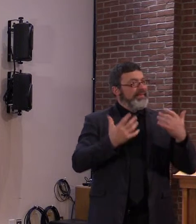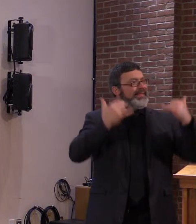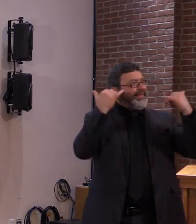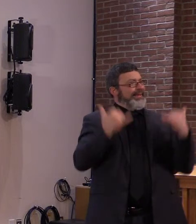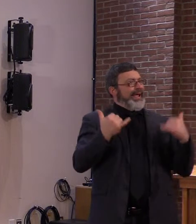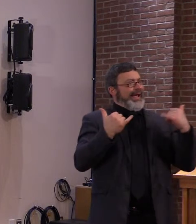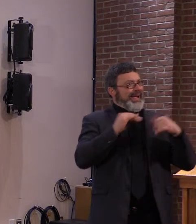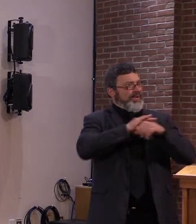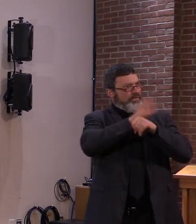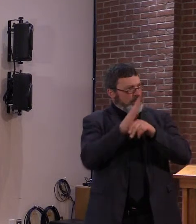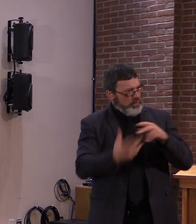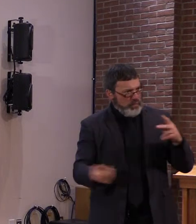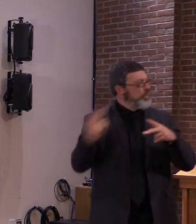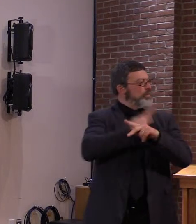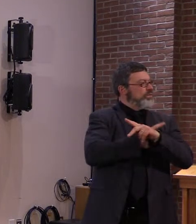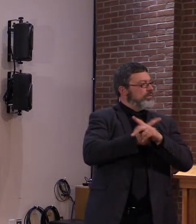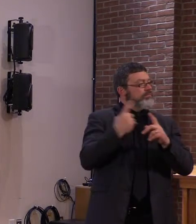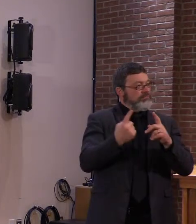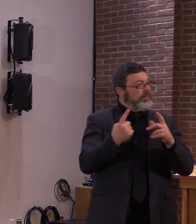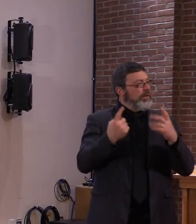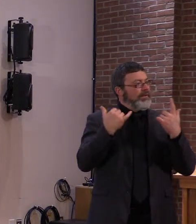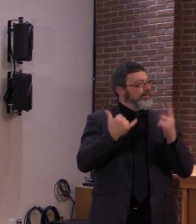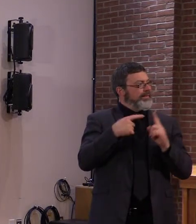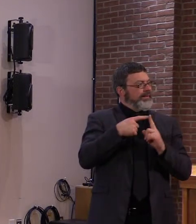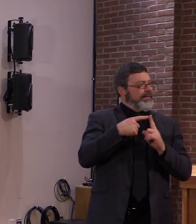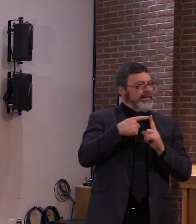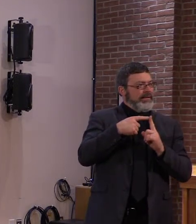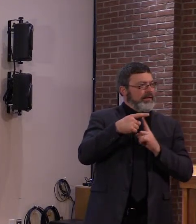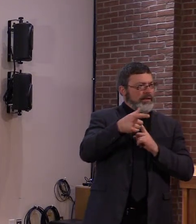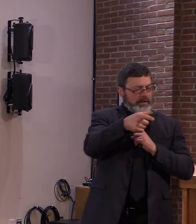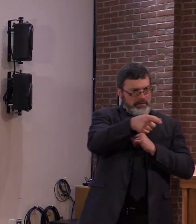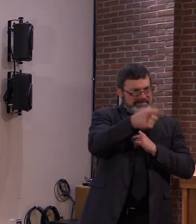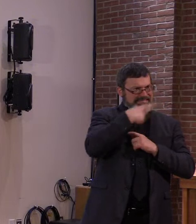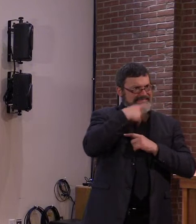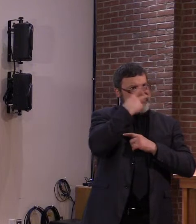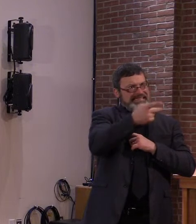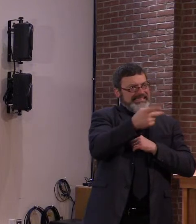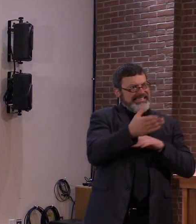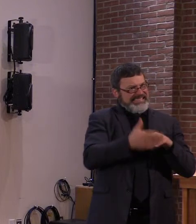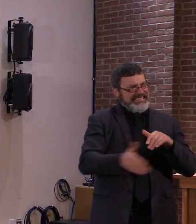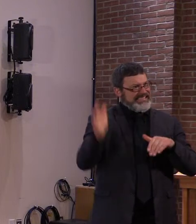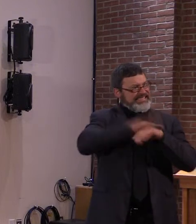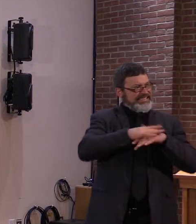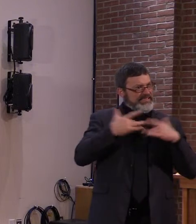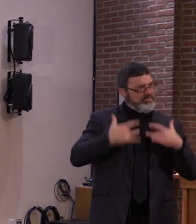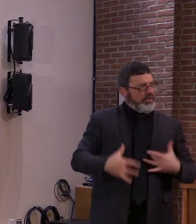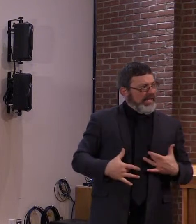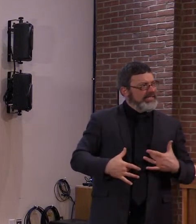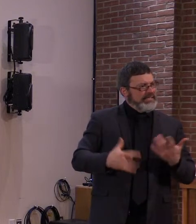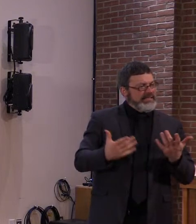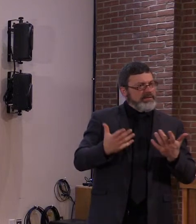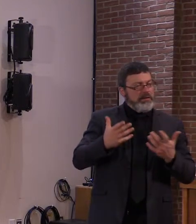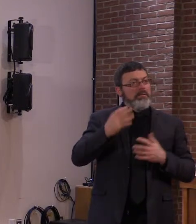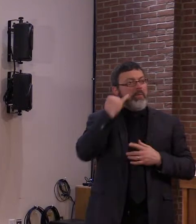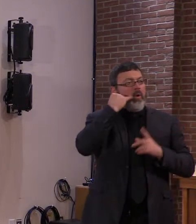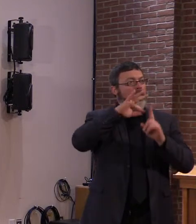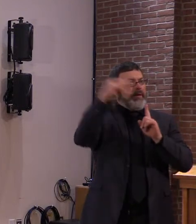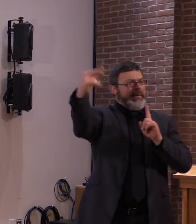being tested at this point as well. So again, maybe it's a glass half